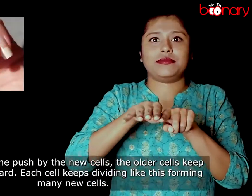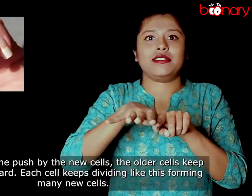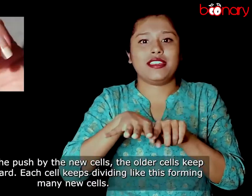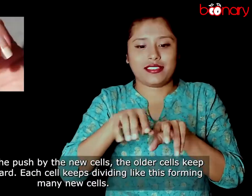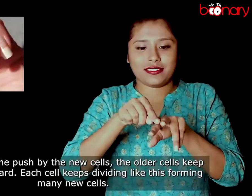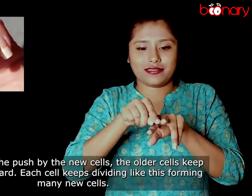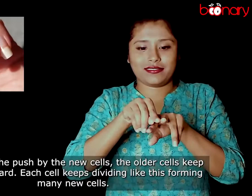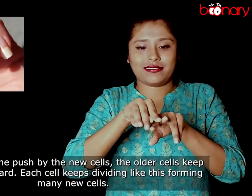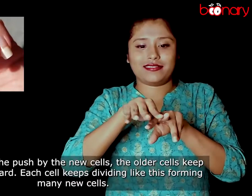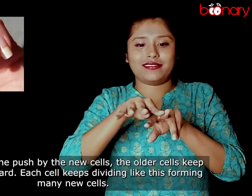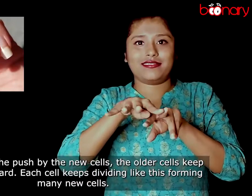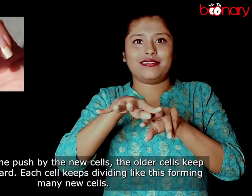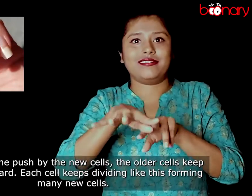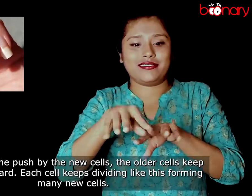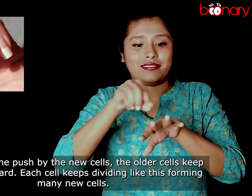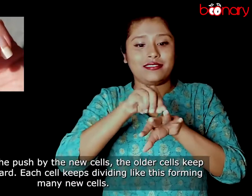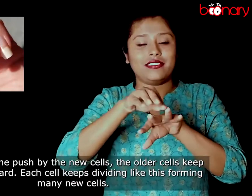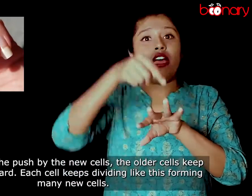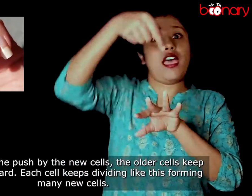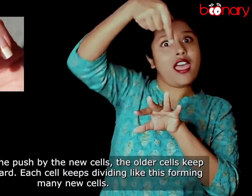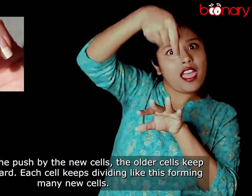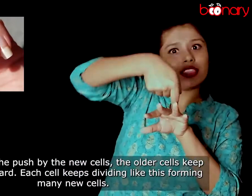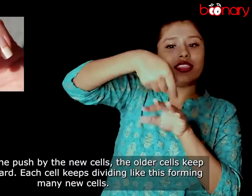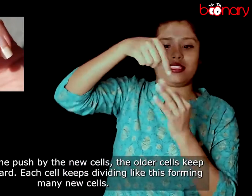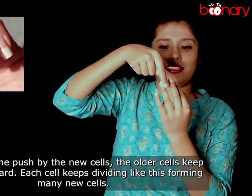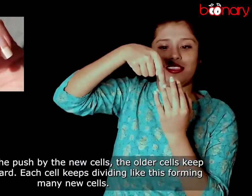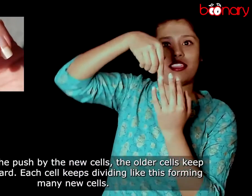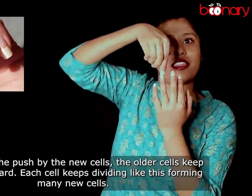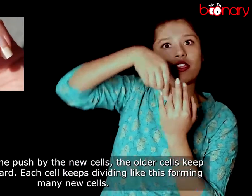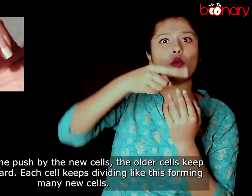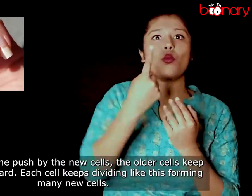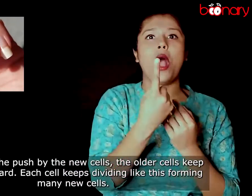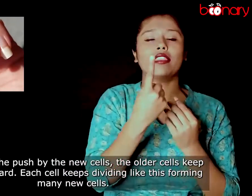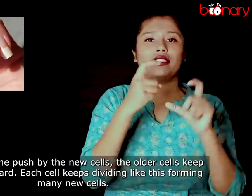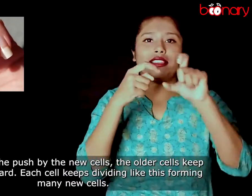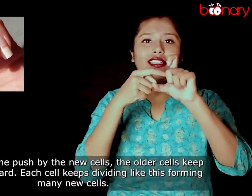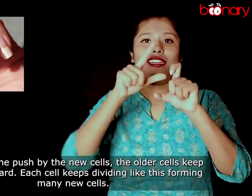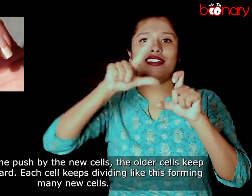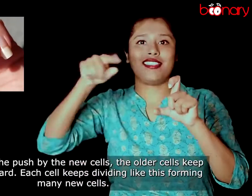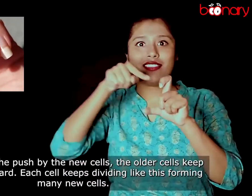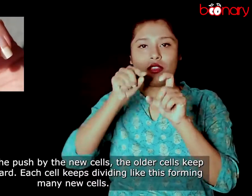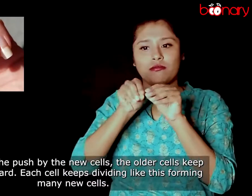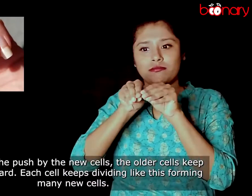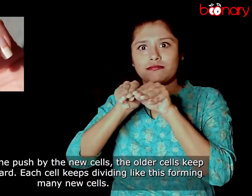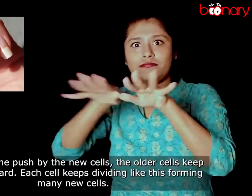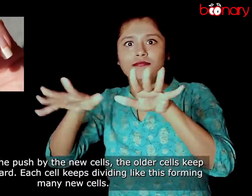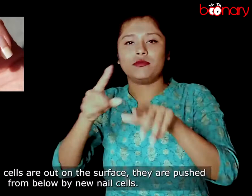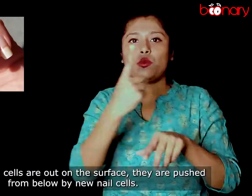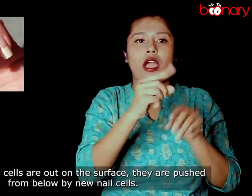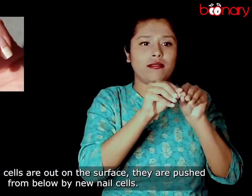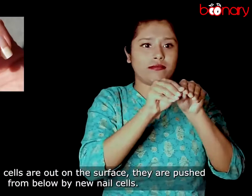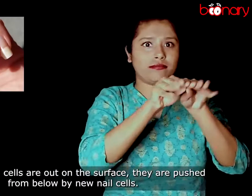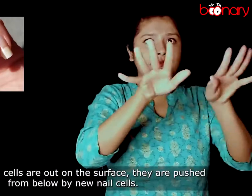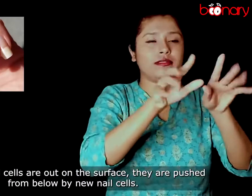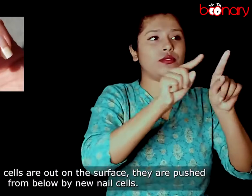Each cell keeps dividing like this, forming many new cells. Once the nail